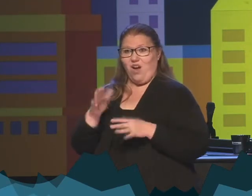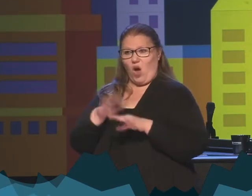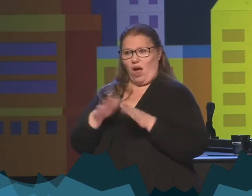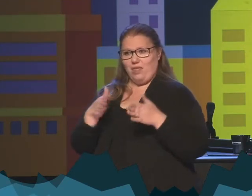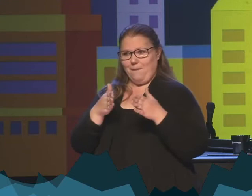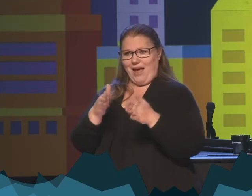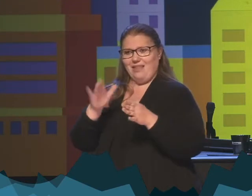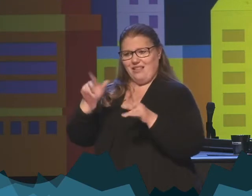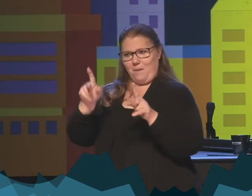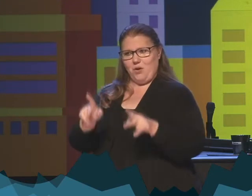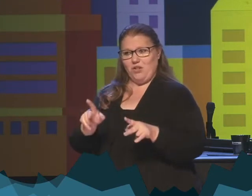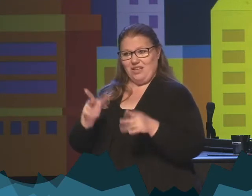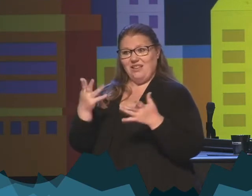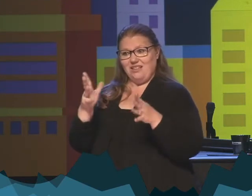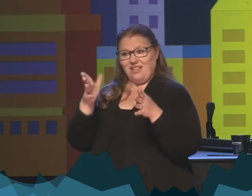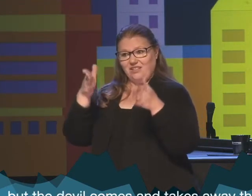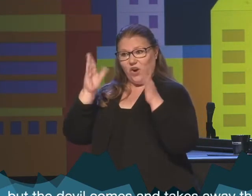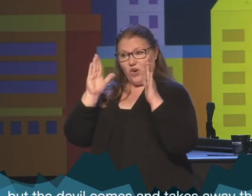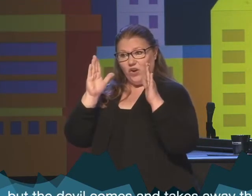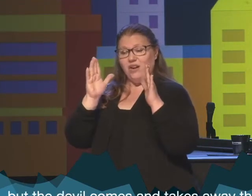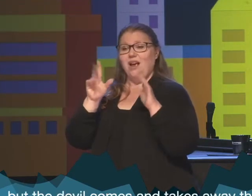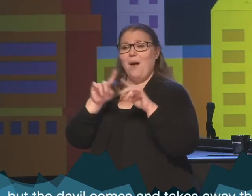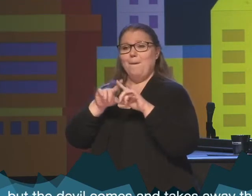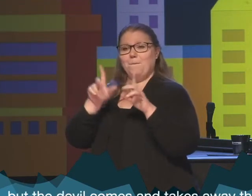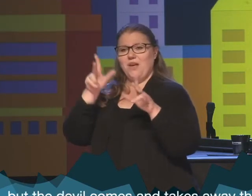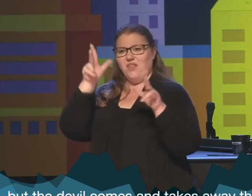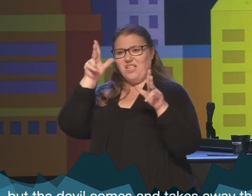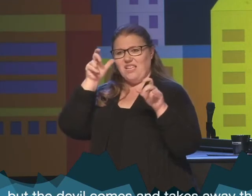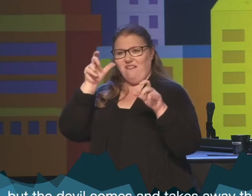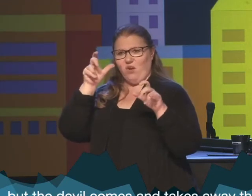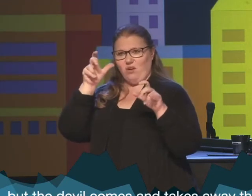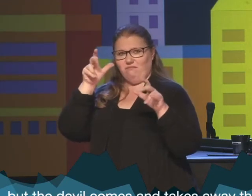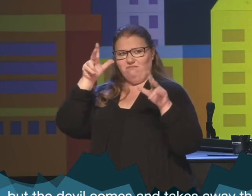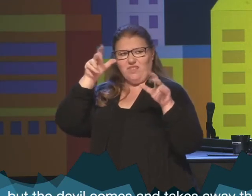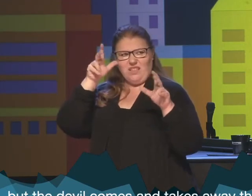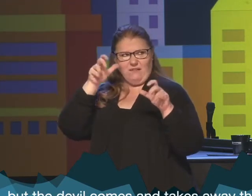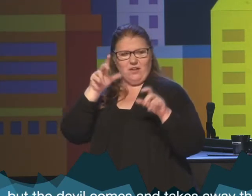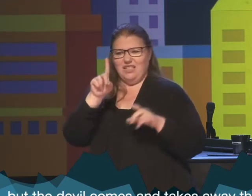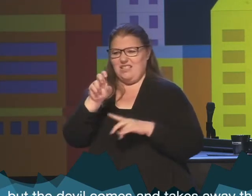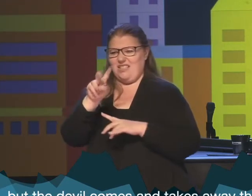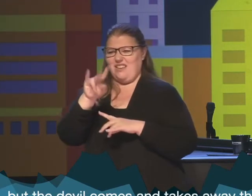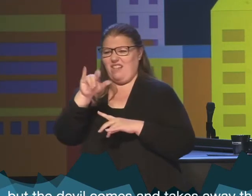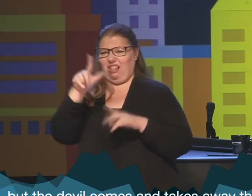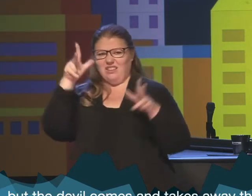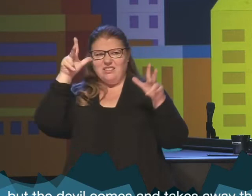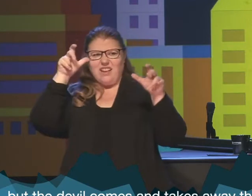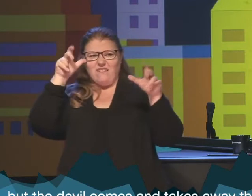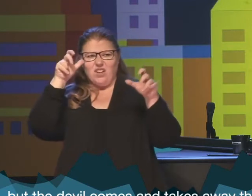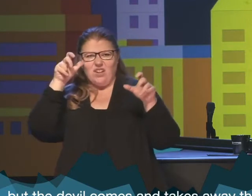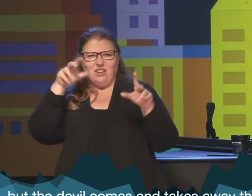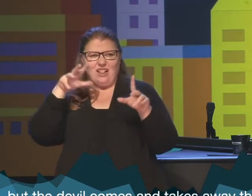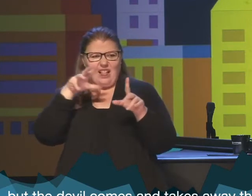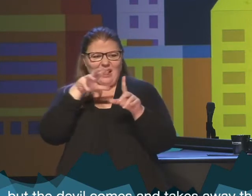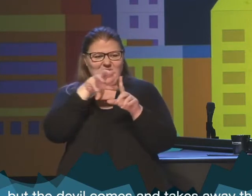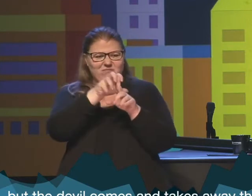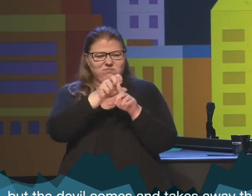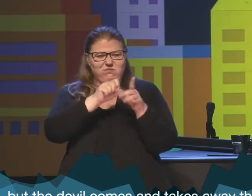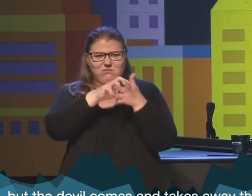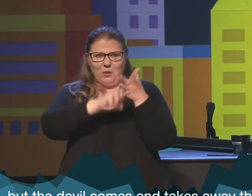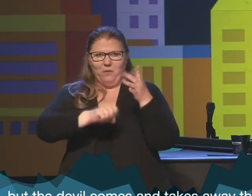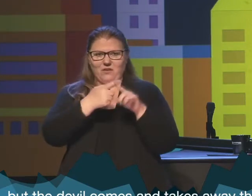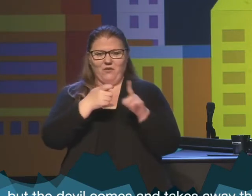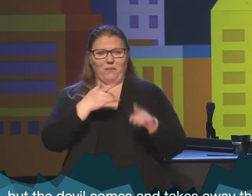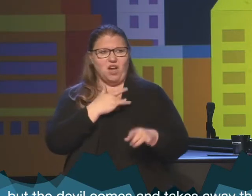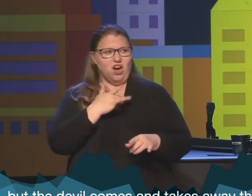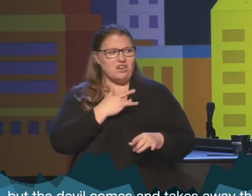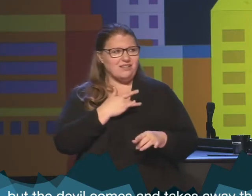are the ones who have heard, but the devil comes. We get the devil in this one. The devil comes and takes away the word from their hearts.